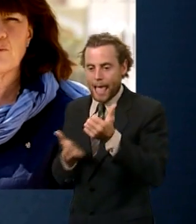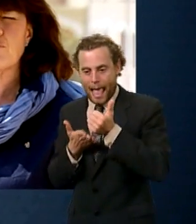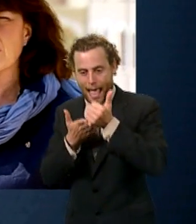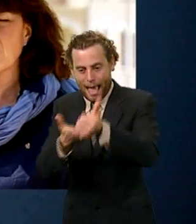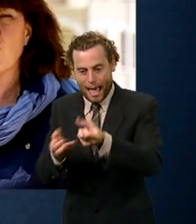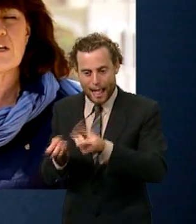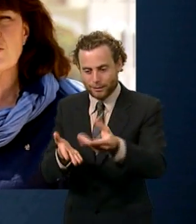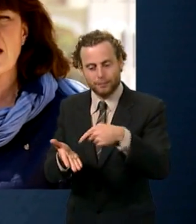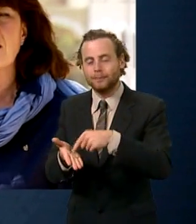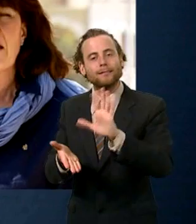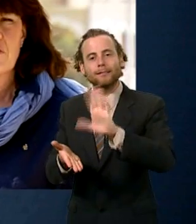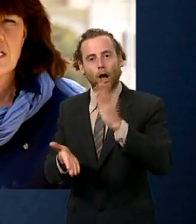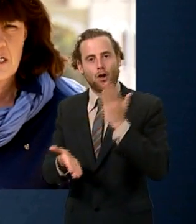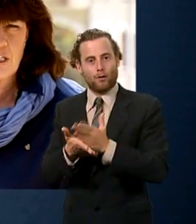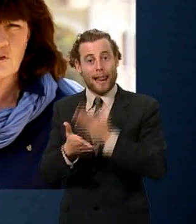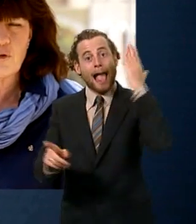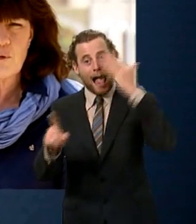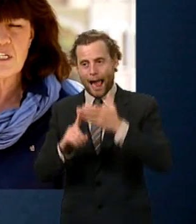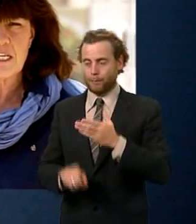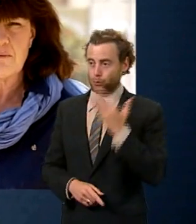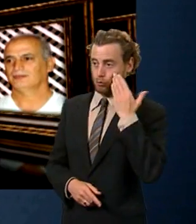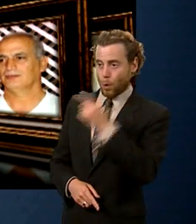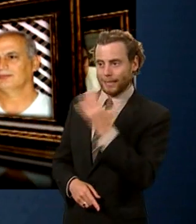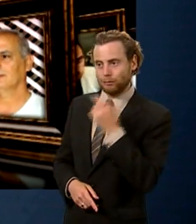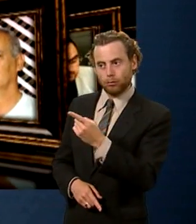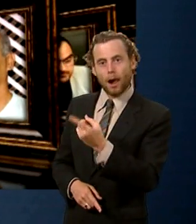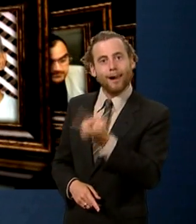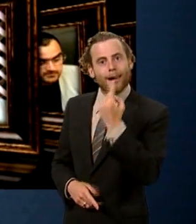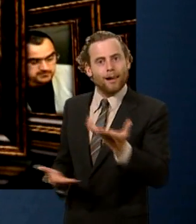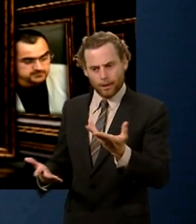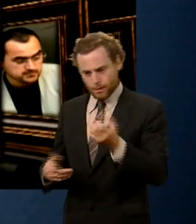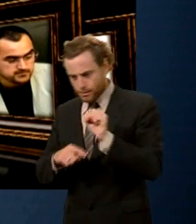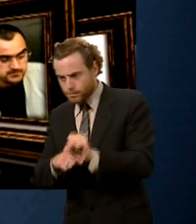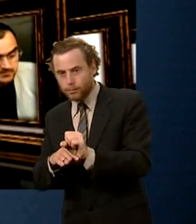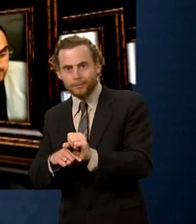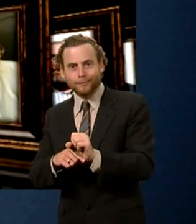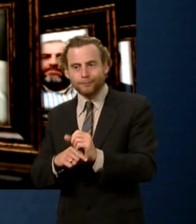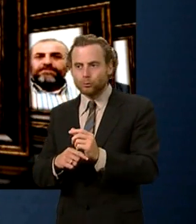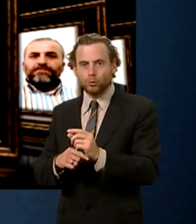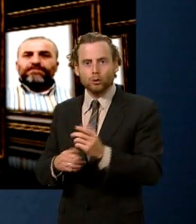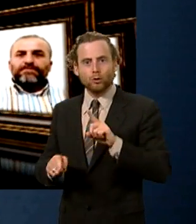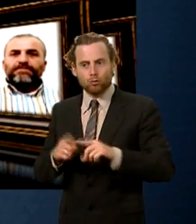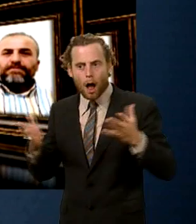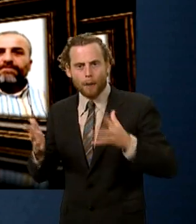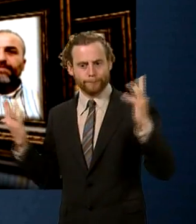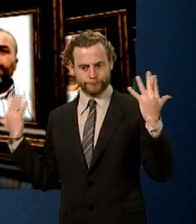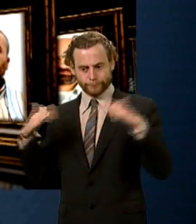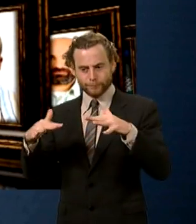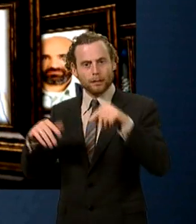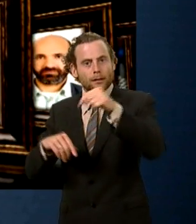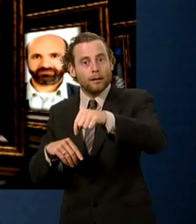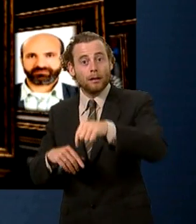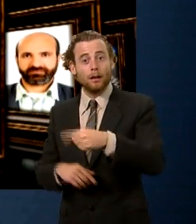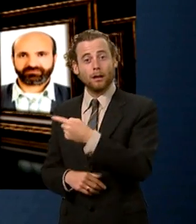designed to put pressure on Israel and the international community. The price was high. 9